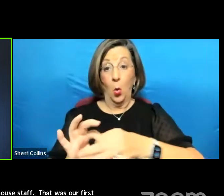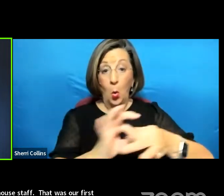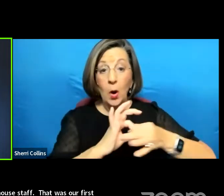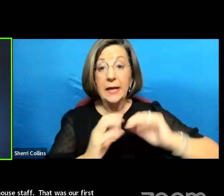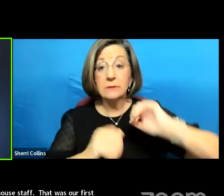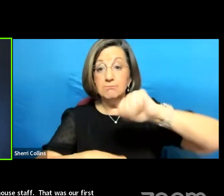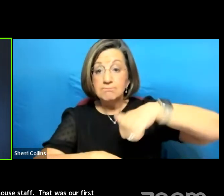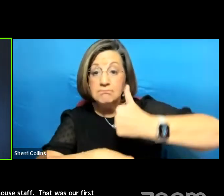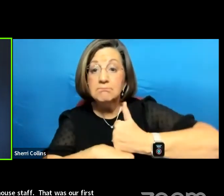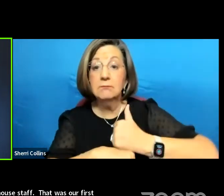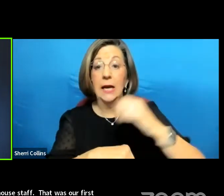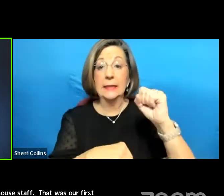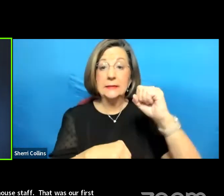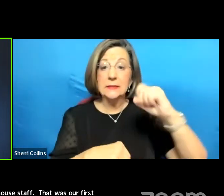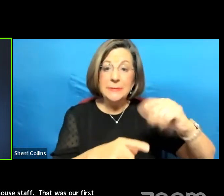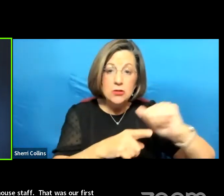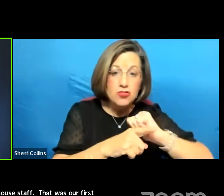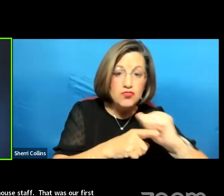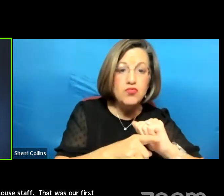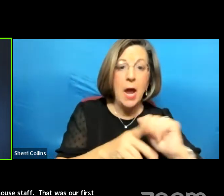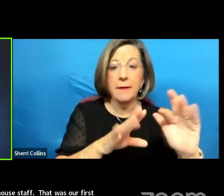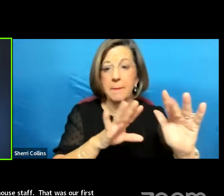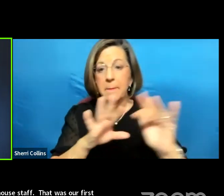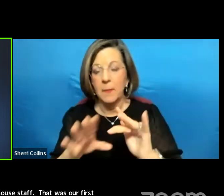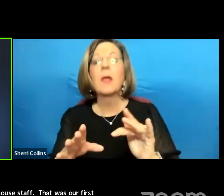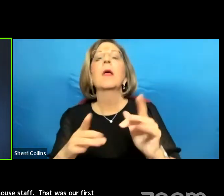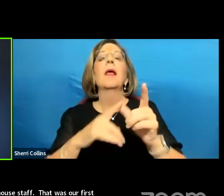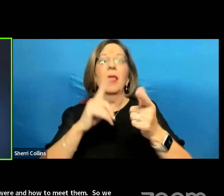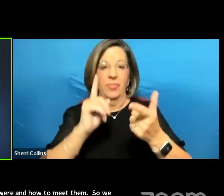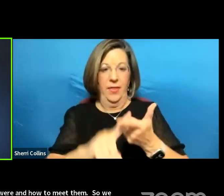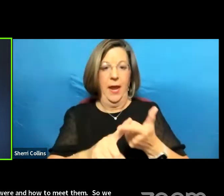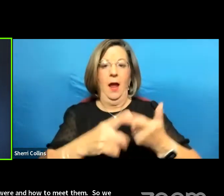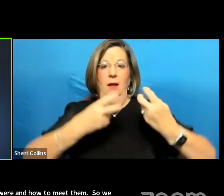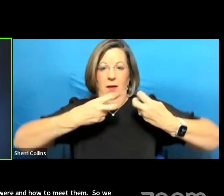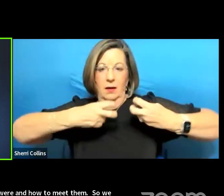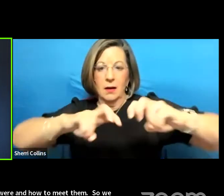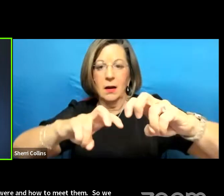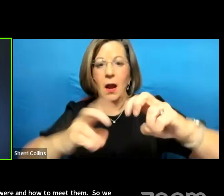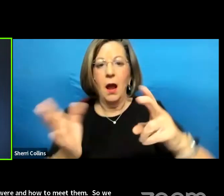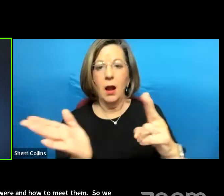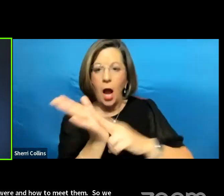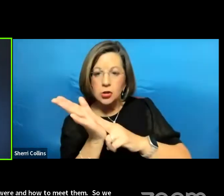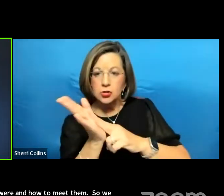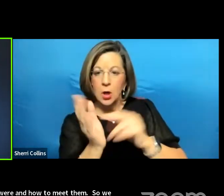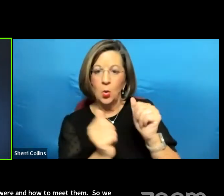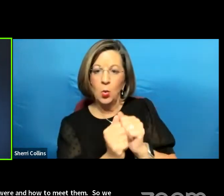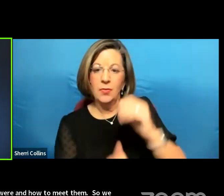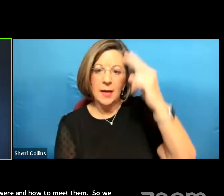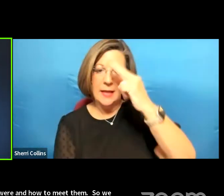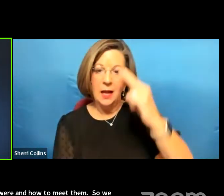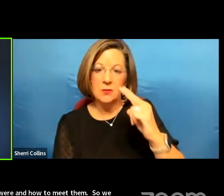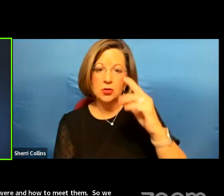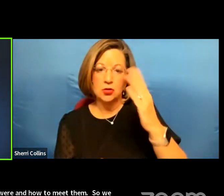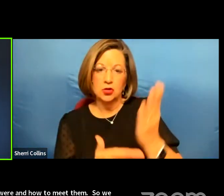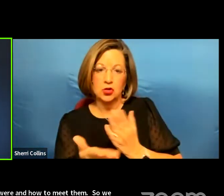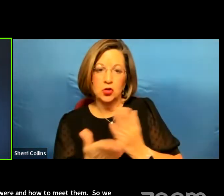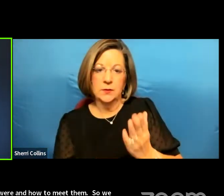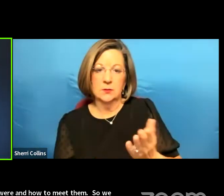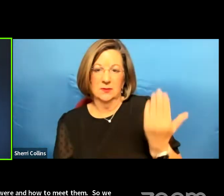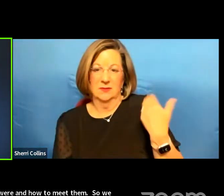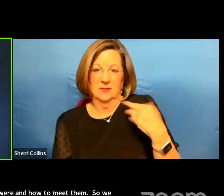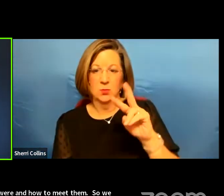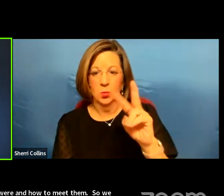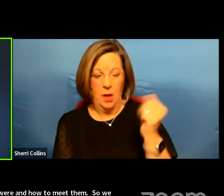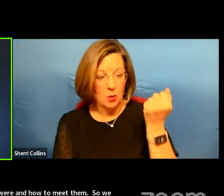that in-house. We went along, we set up a coordinator, we did SSP training, and then we transitioned that